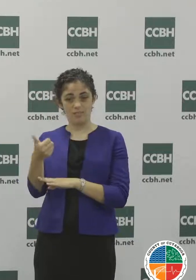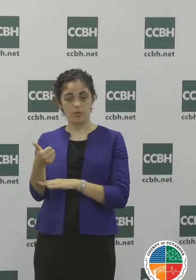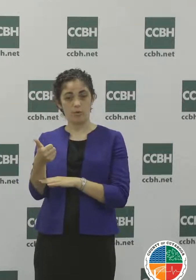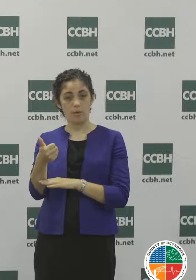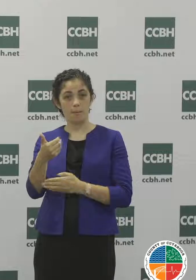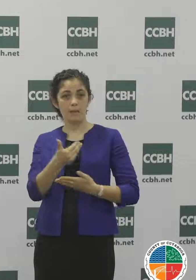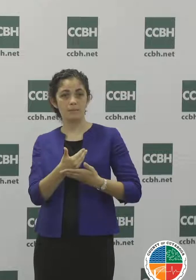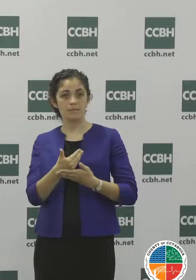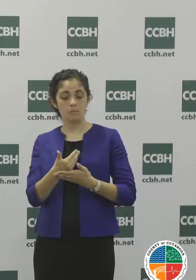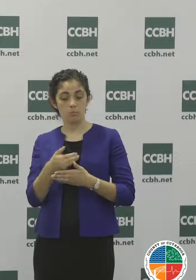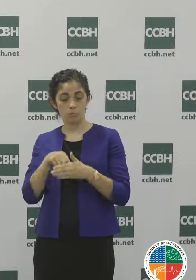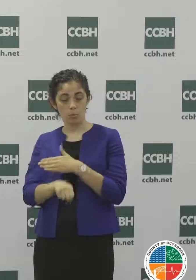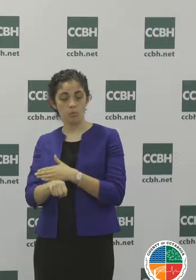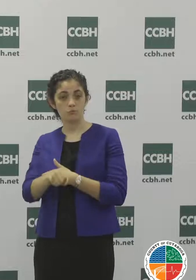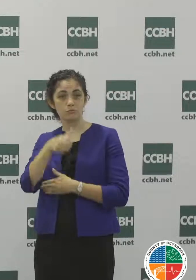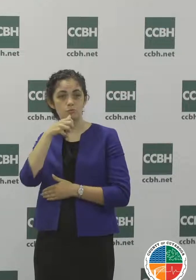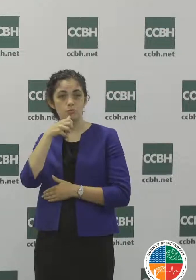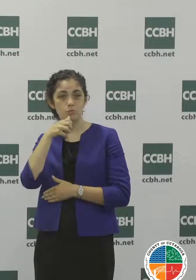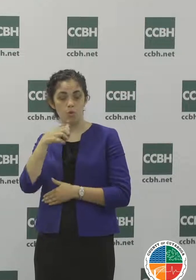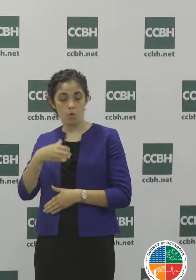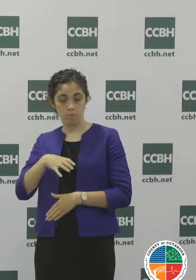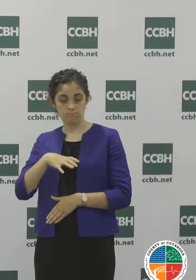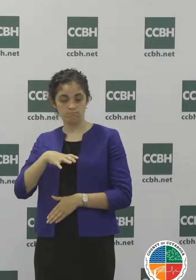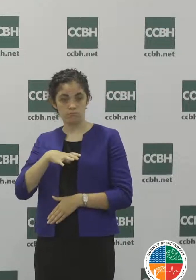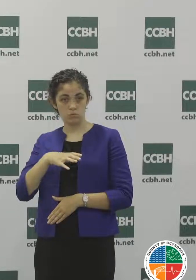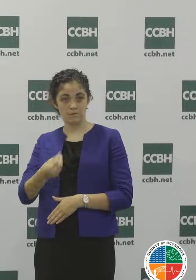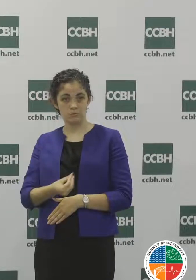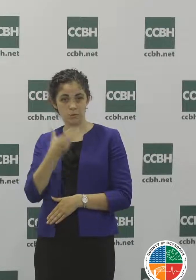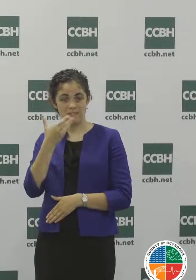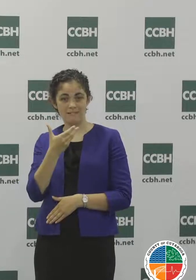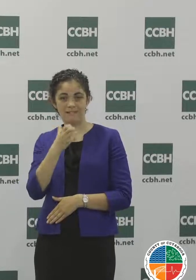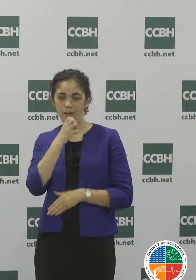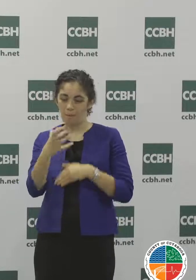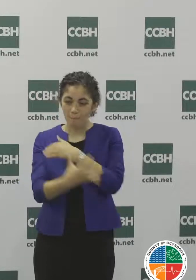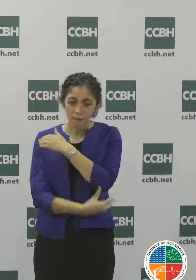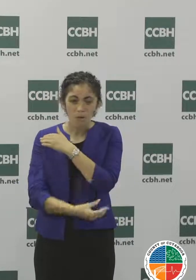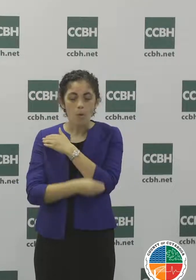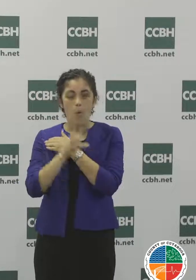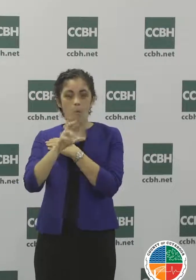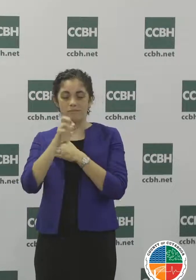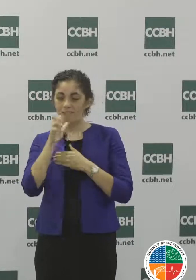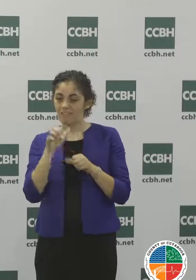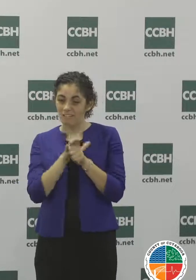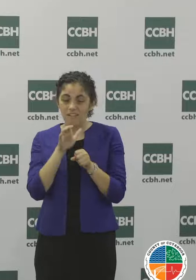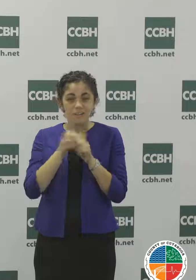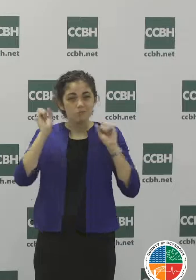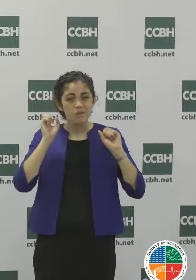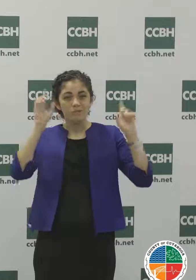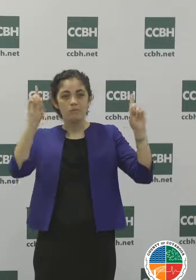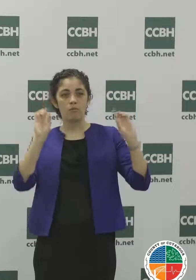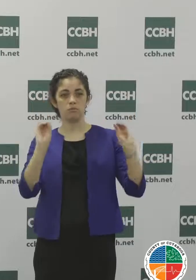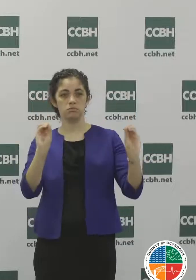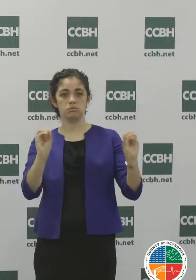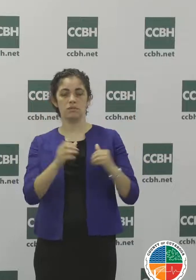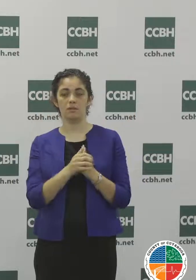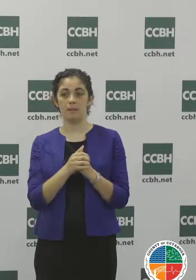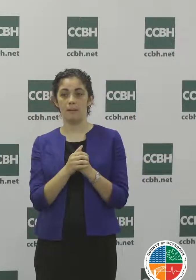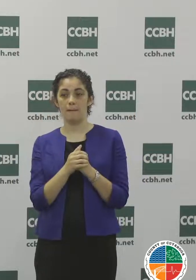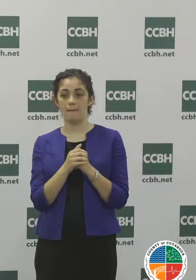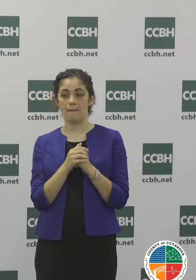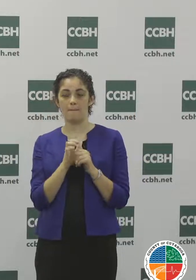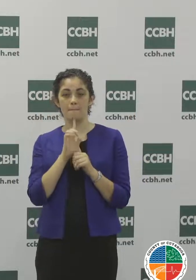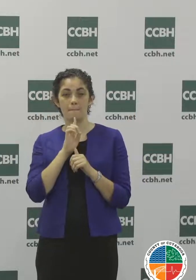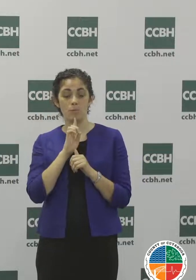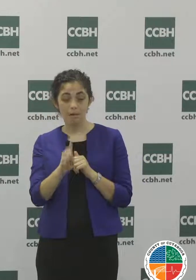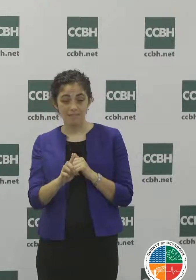babies born to white women. That's not due to poverty, it's not due to lack of education. If you take a